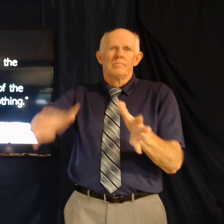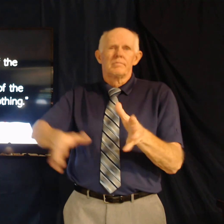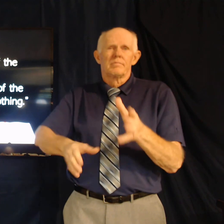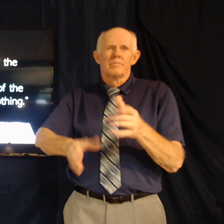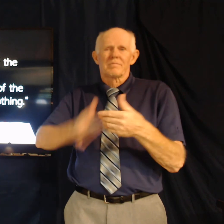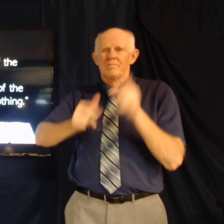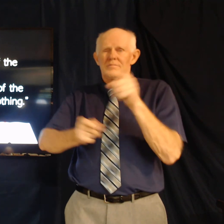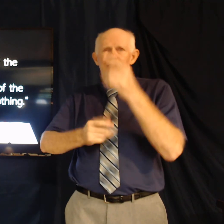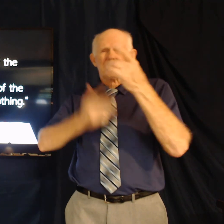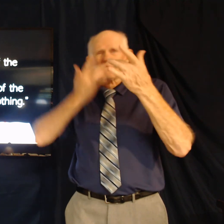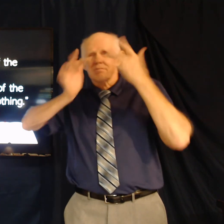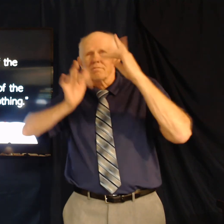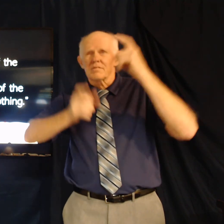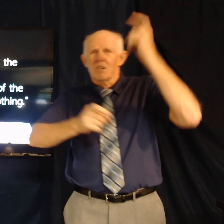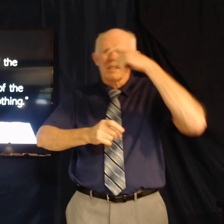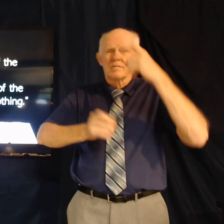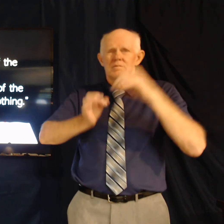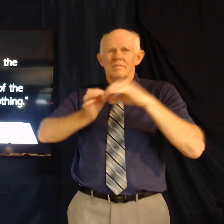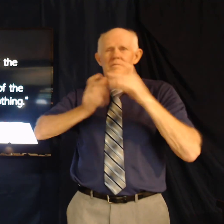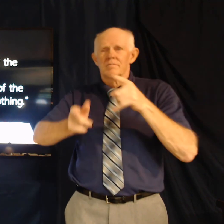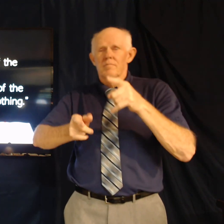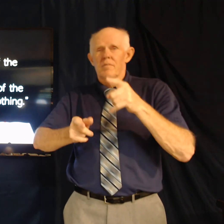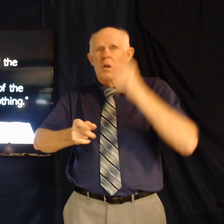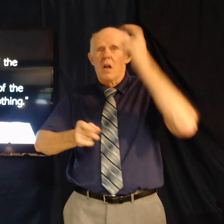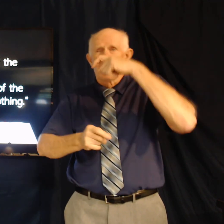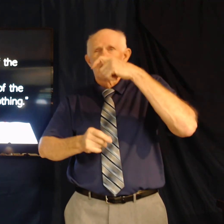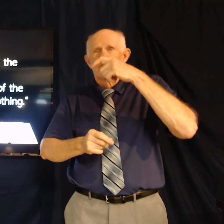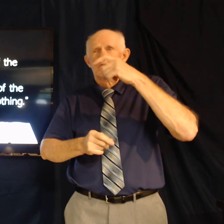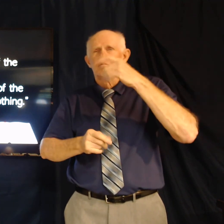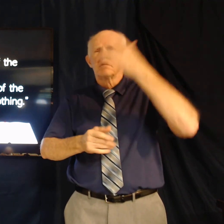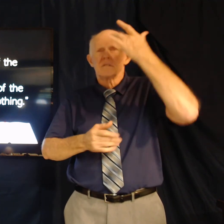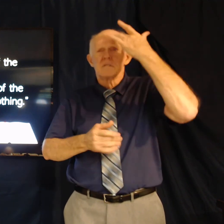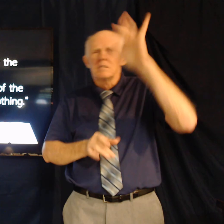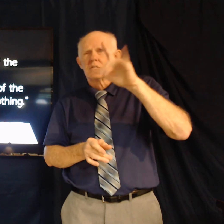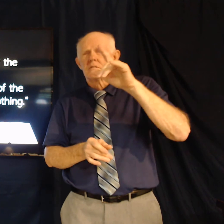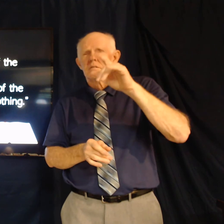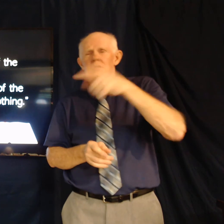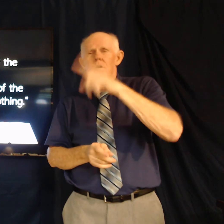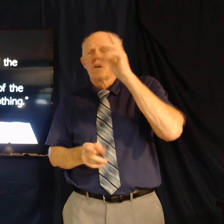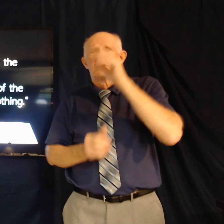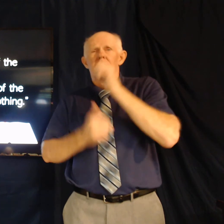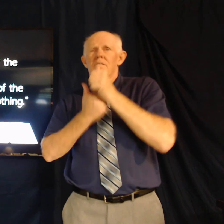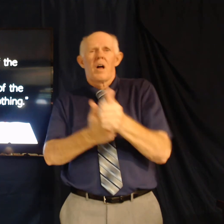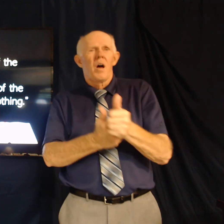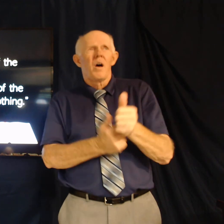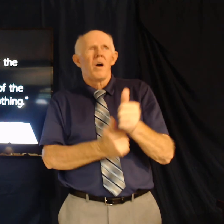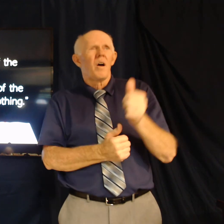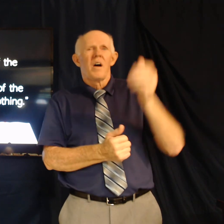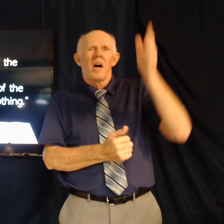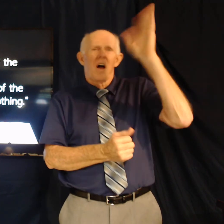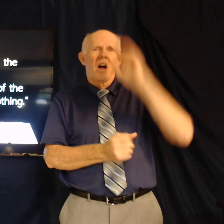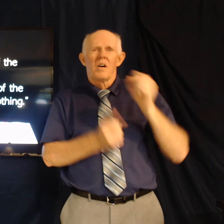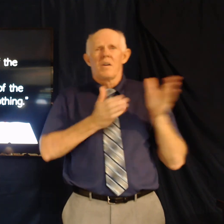I will destroy the wisdom of the wise people, of the clever people.